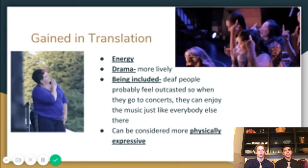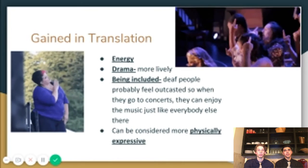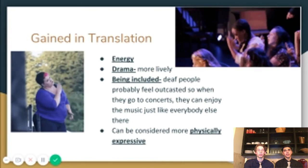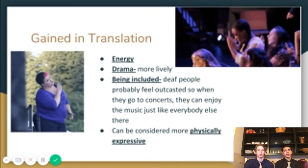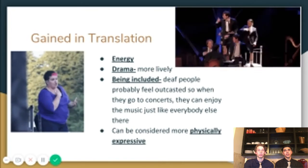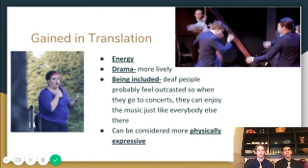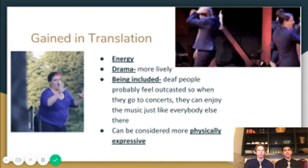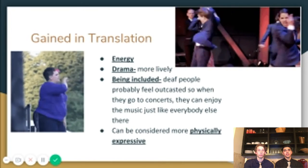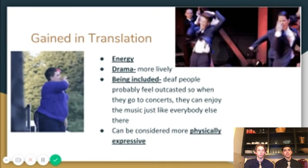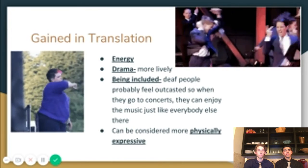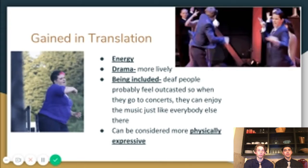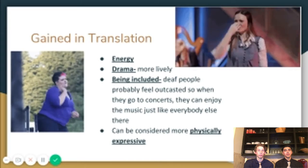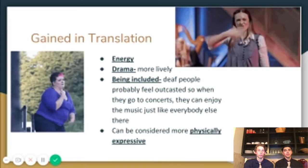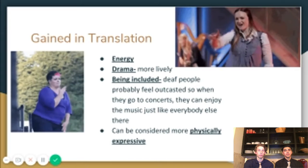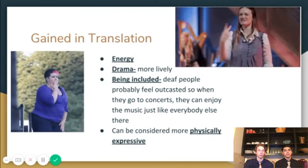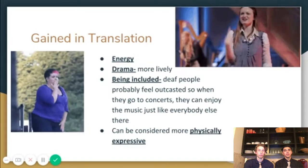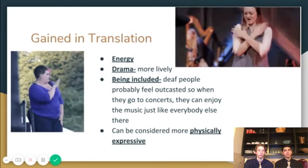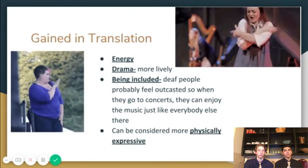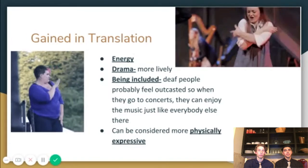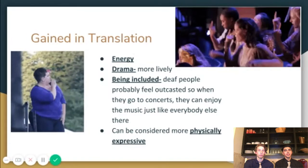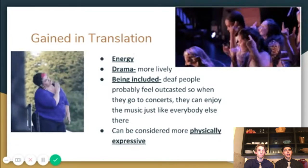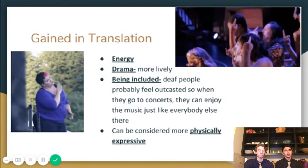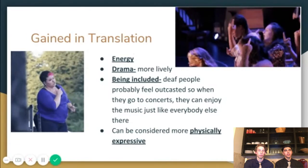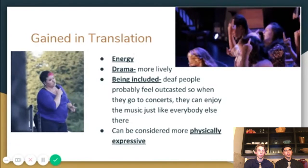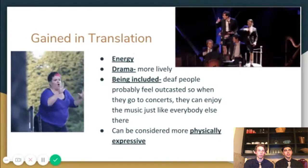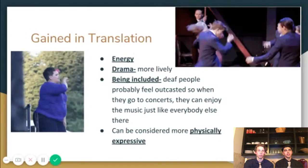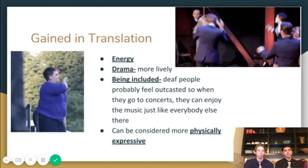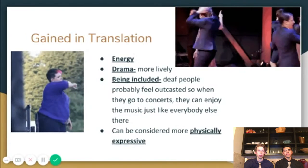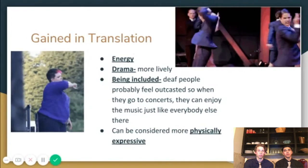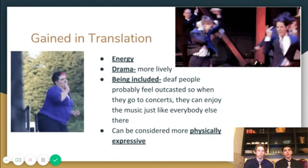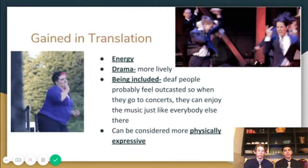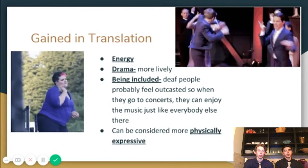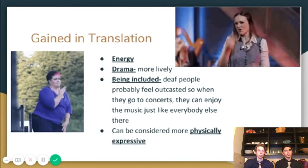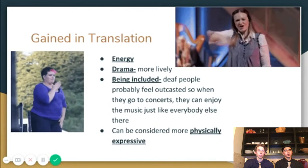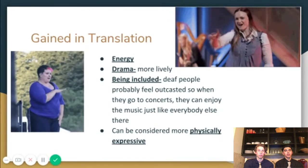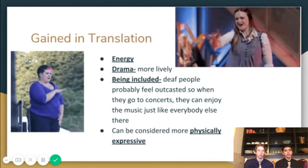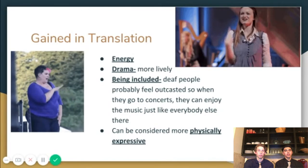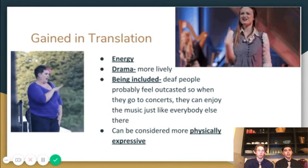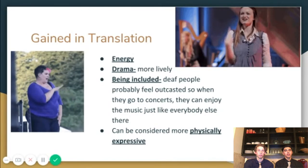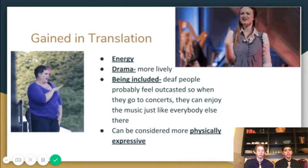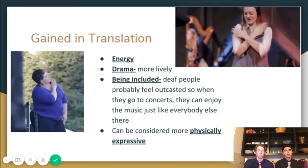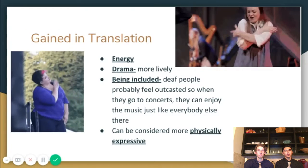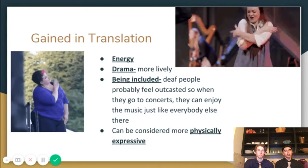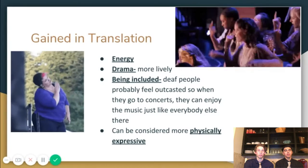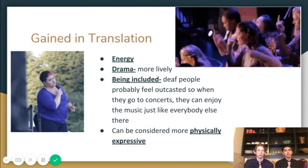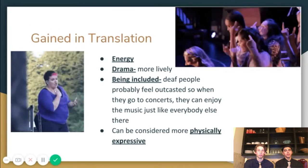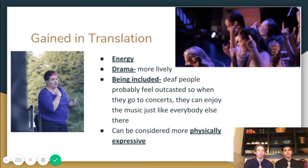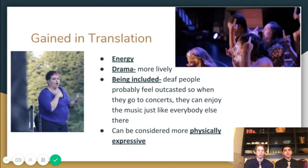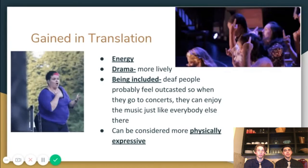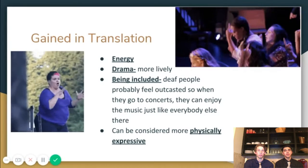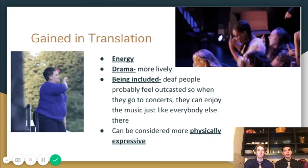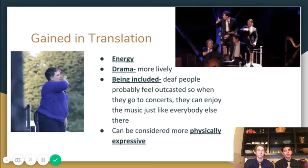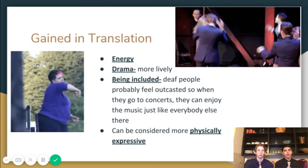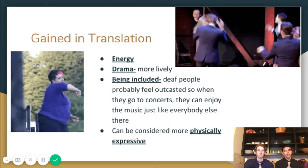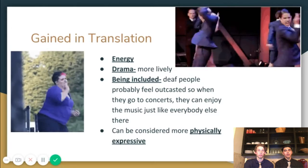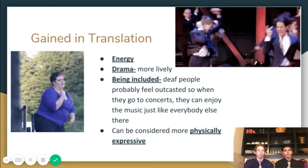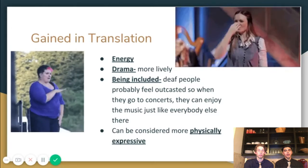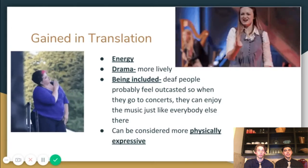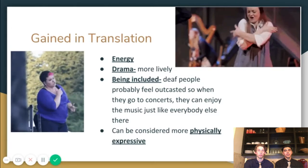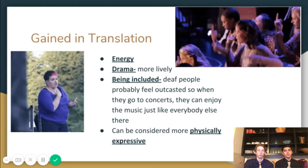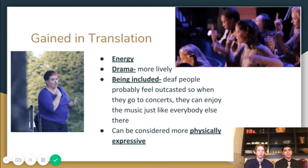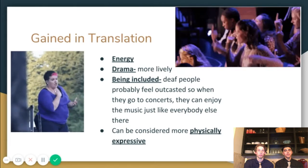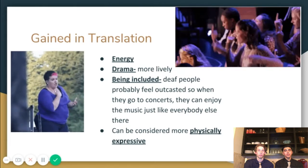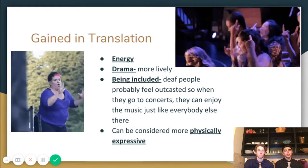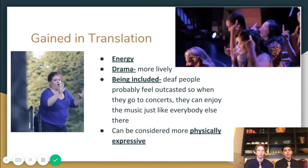So now things that are gained in translation. So just like any other translation from one language to another, there are going to be pros to it.